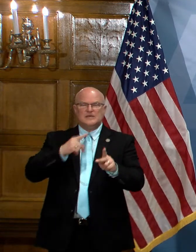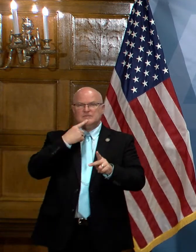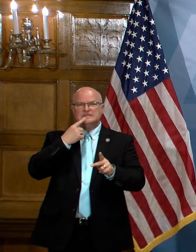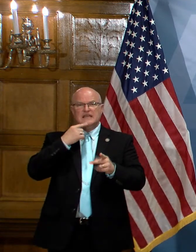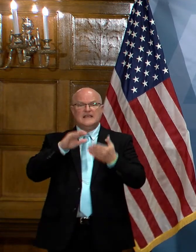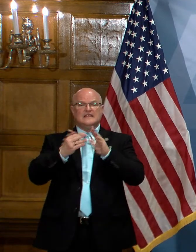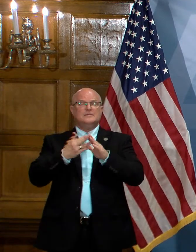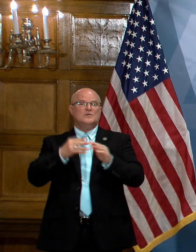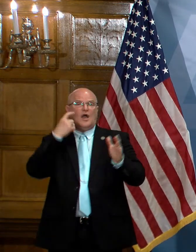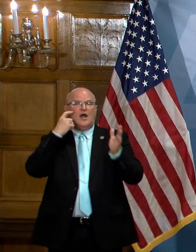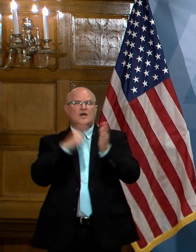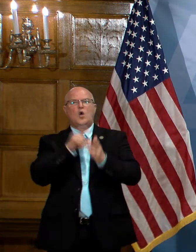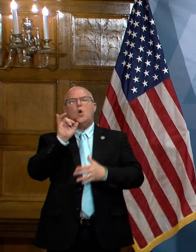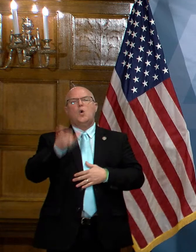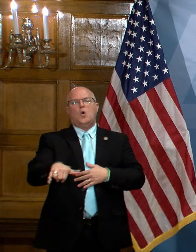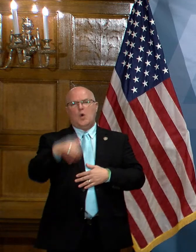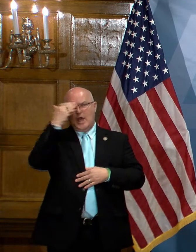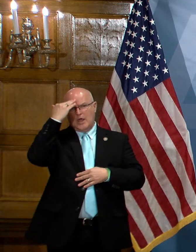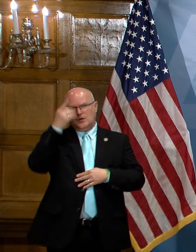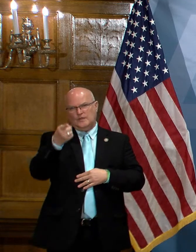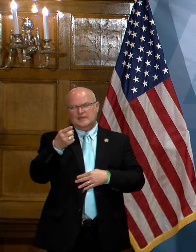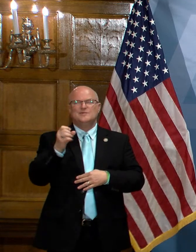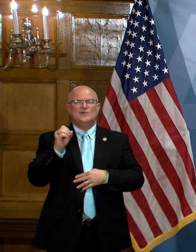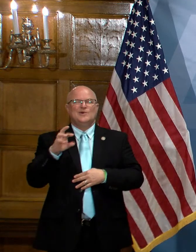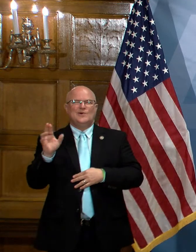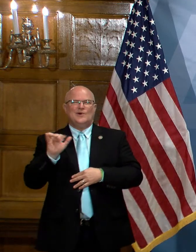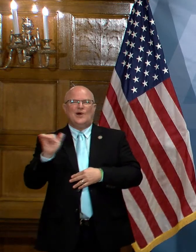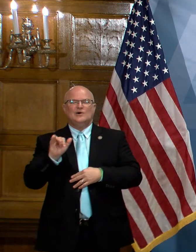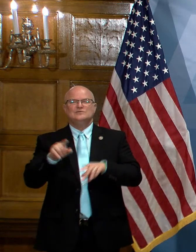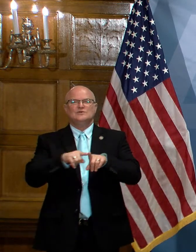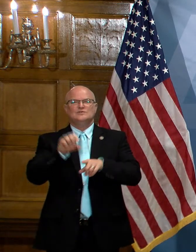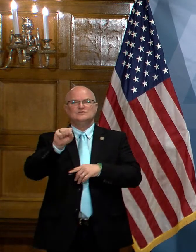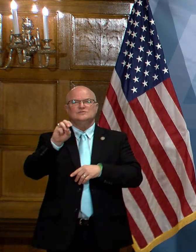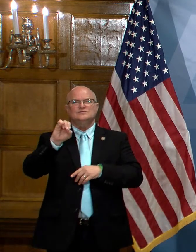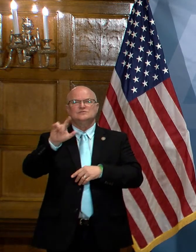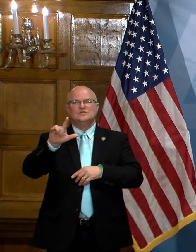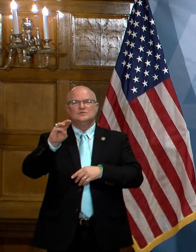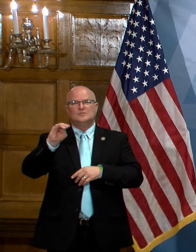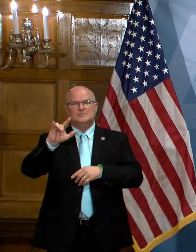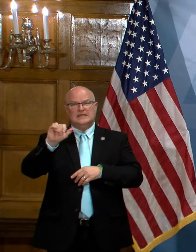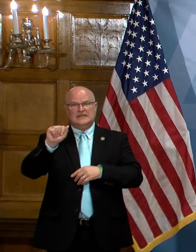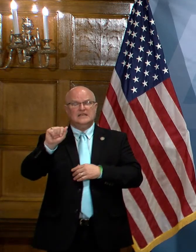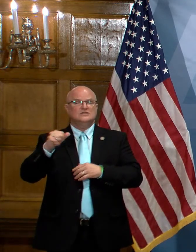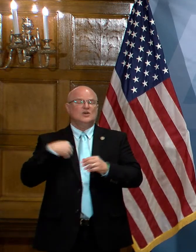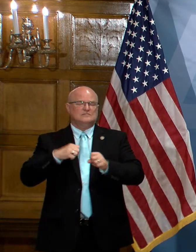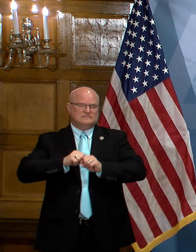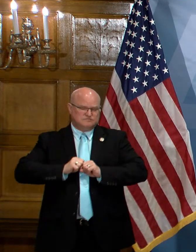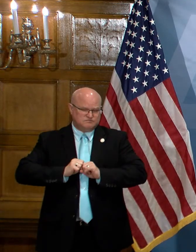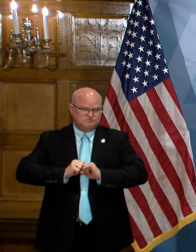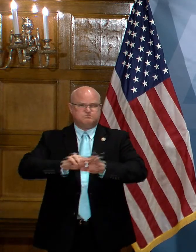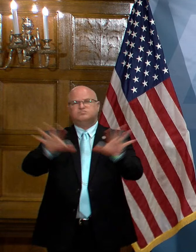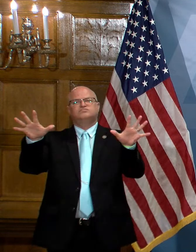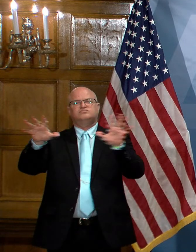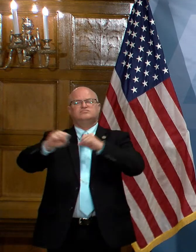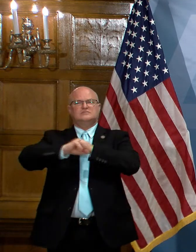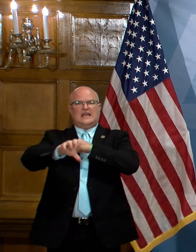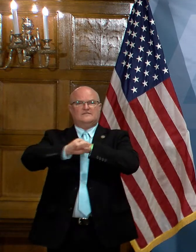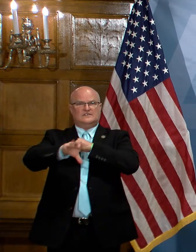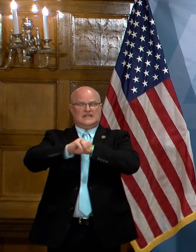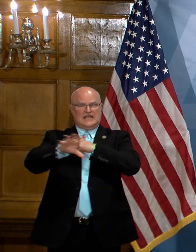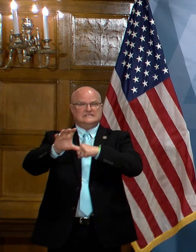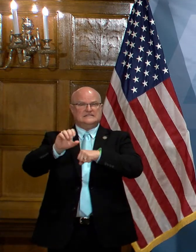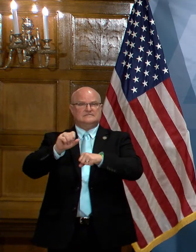that the community would identify with. It's also on social media, so there's a massive advertising